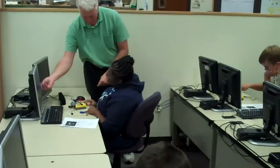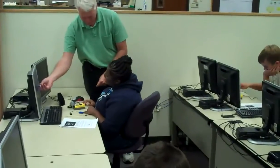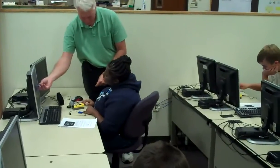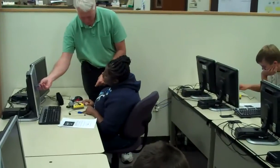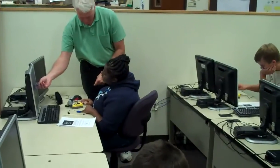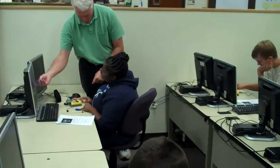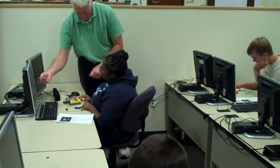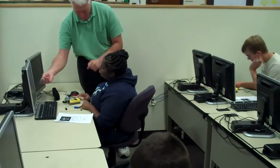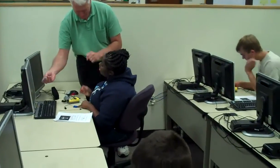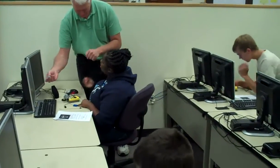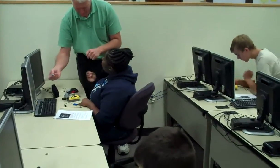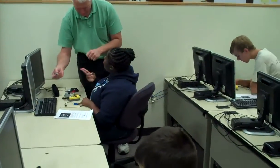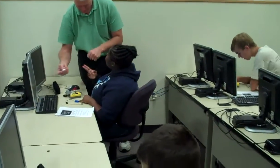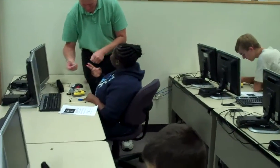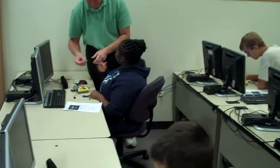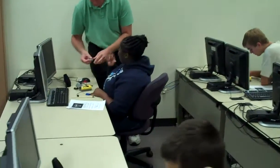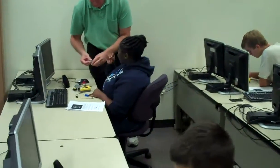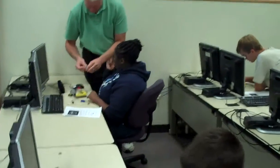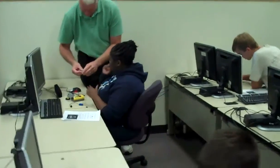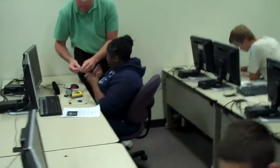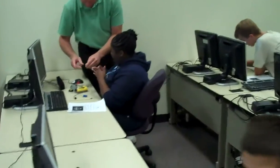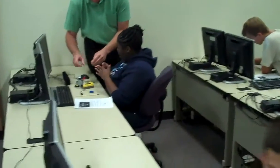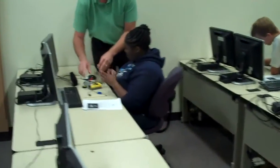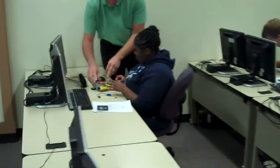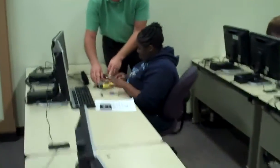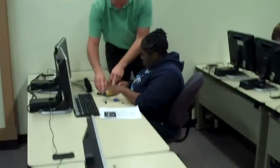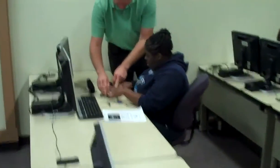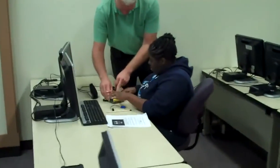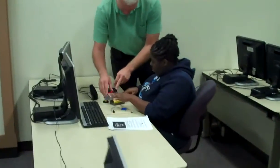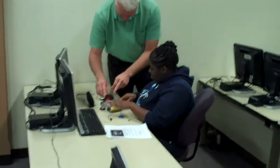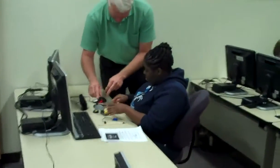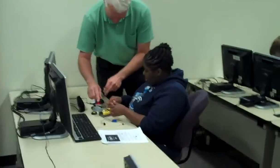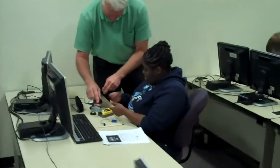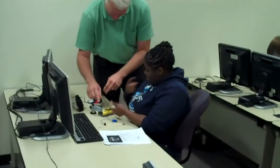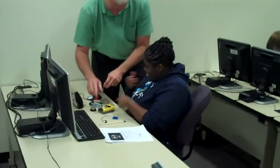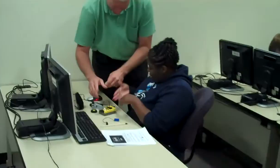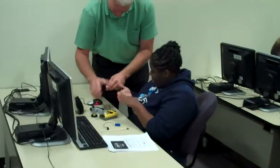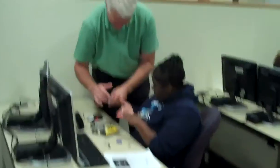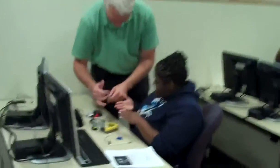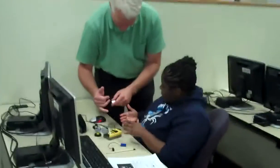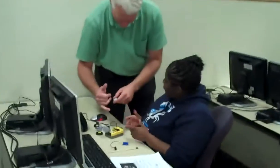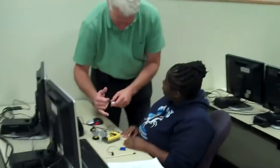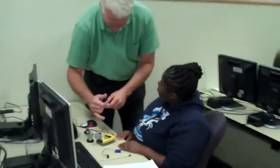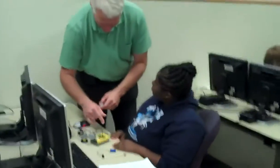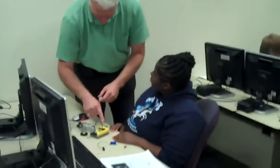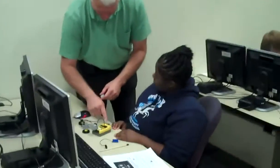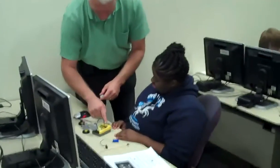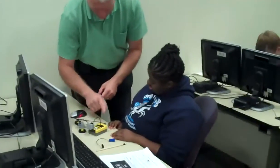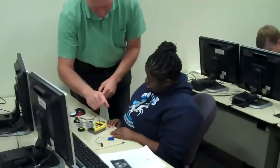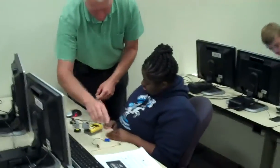That's it. That's it. That's it. That's